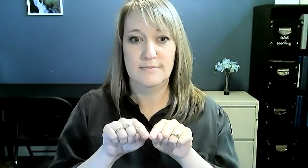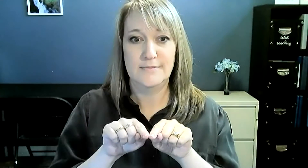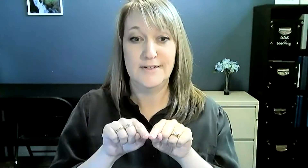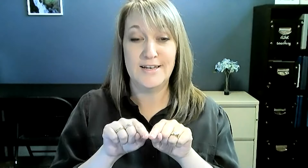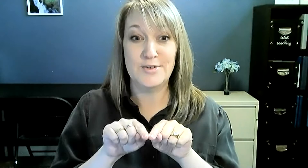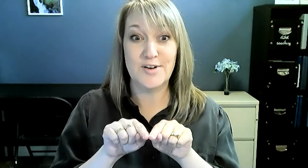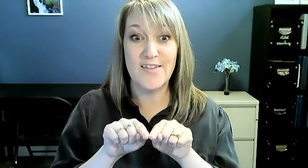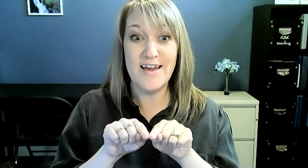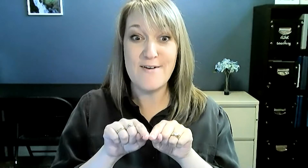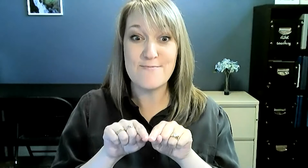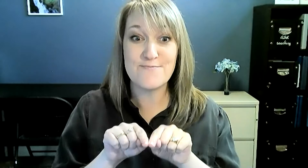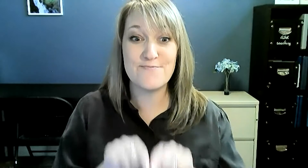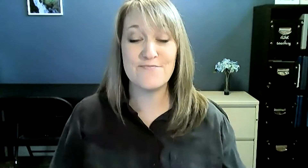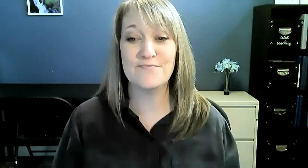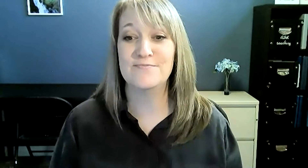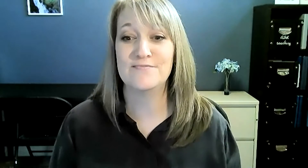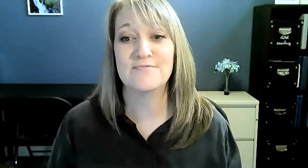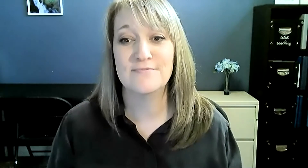All right, can you draw that?